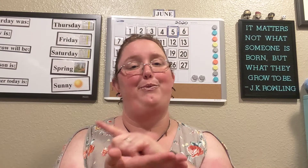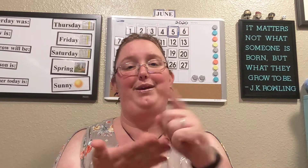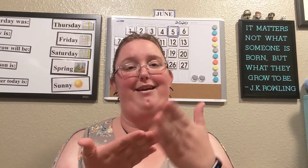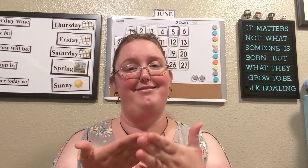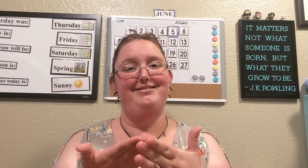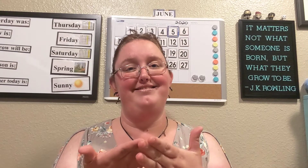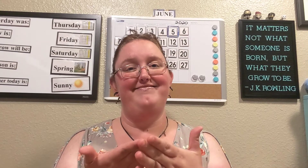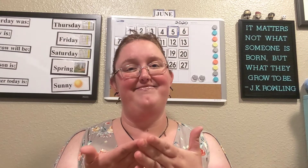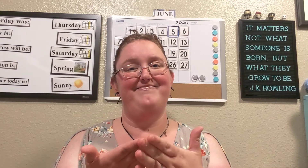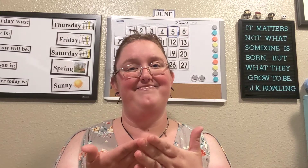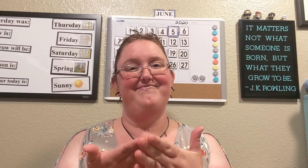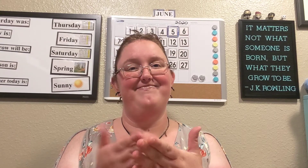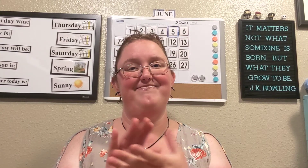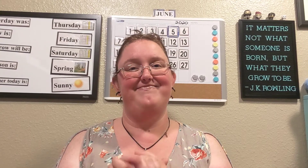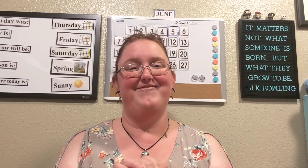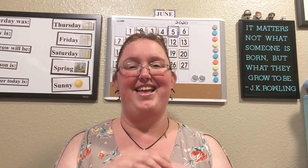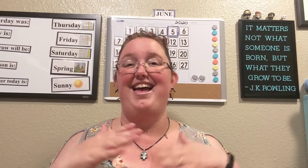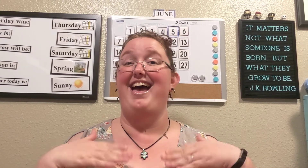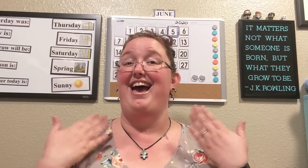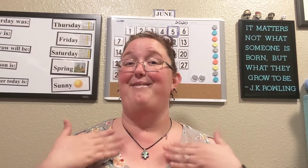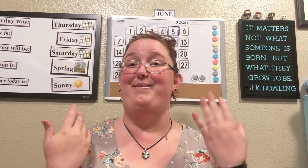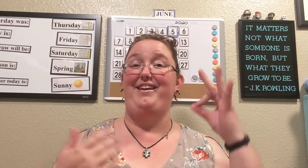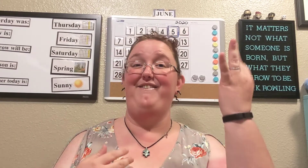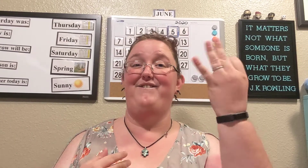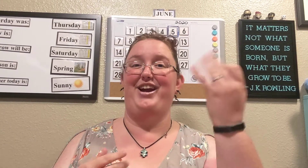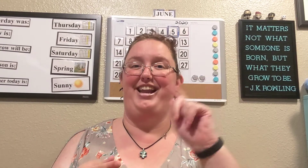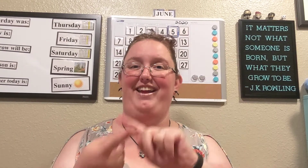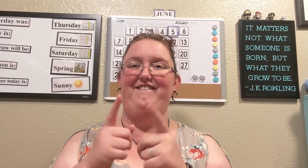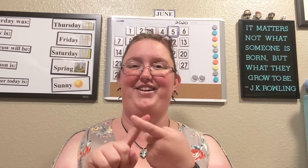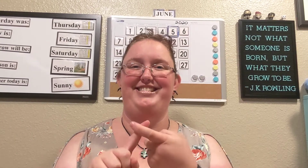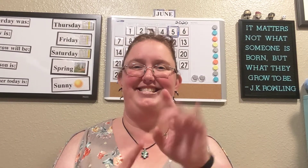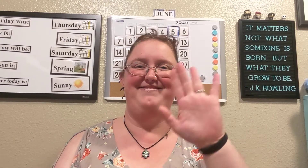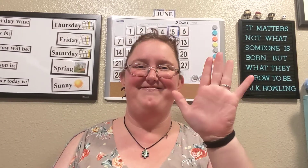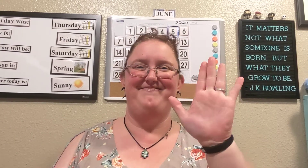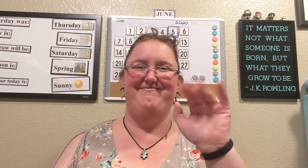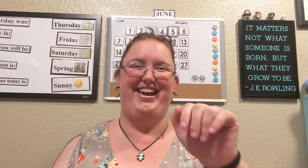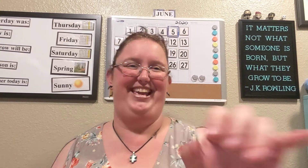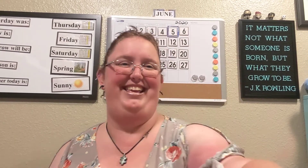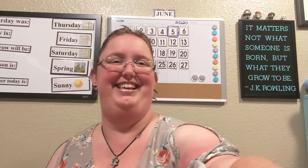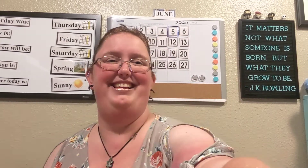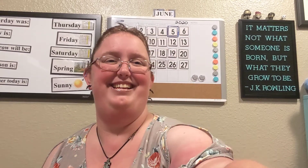weekend. Happy Friday, friends.